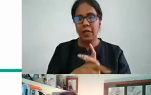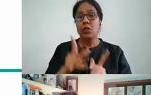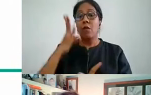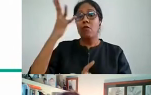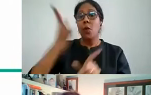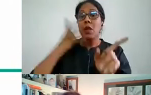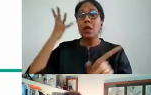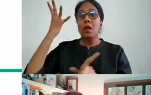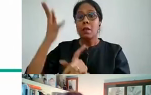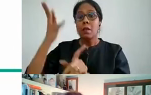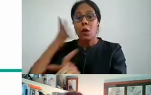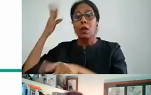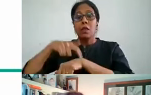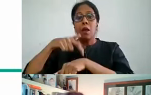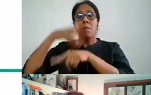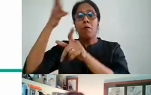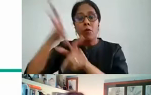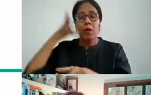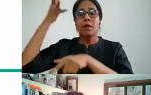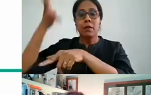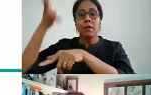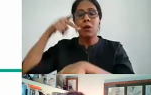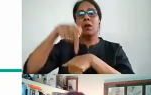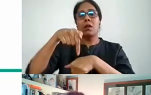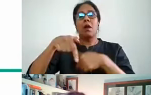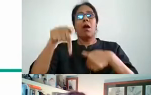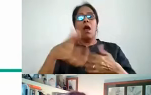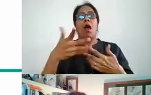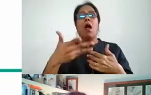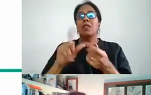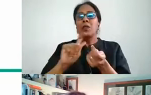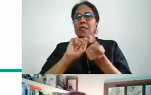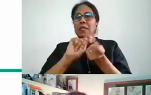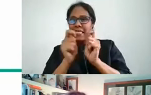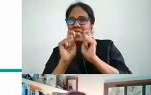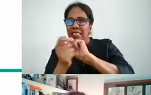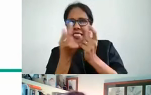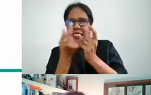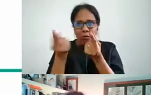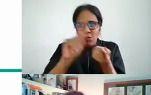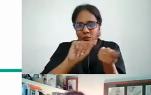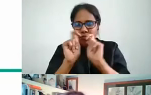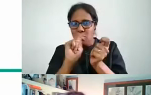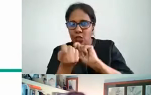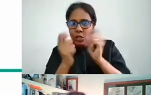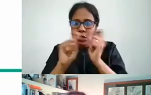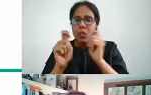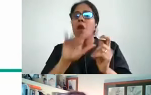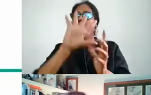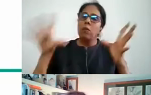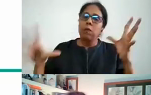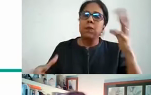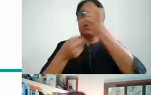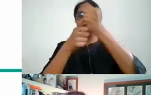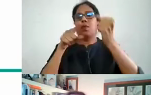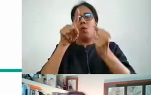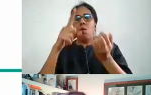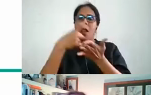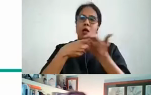roughly, we roll up all of the completed amendments into a single comprehensive standard. And the